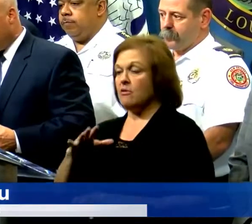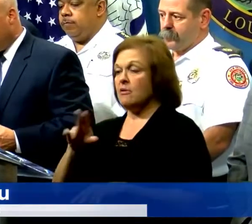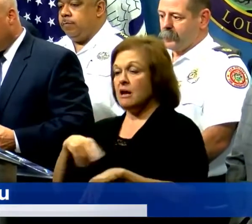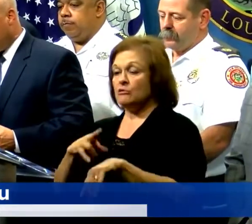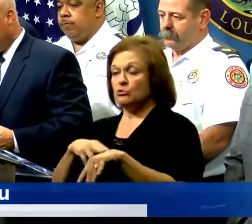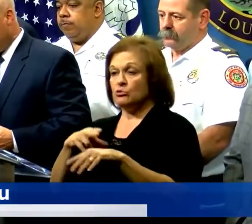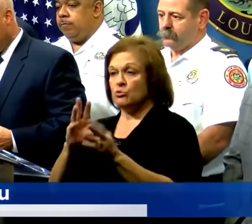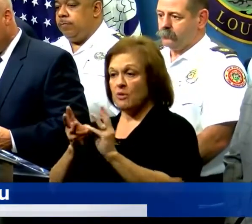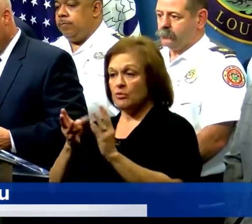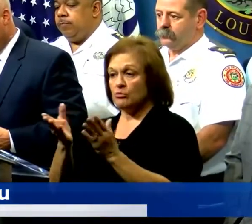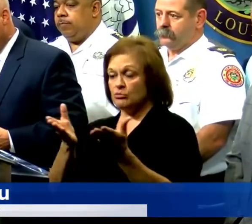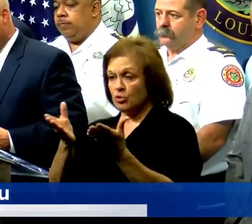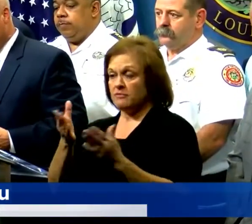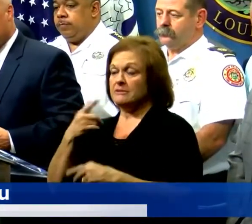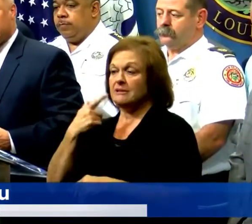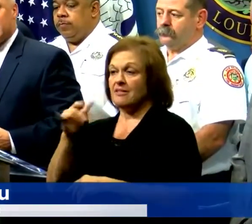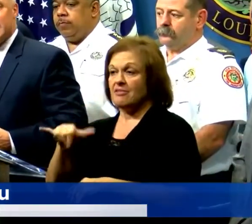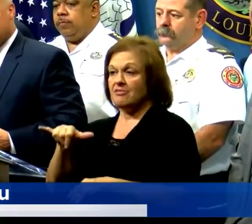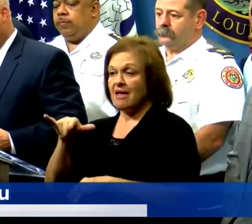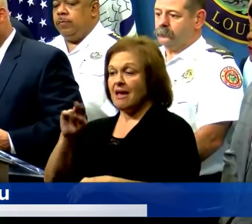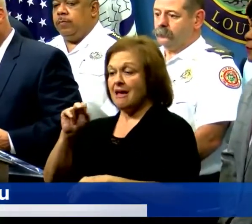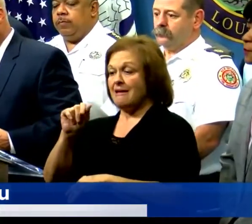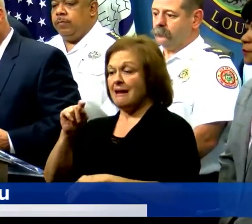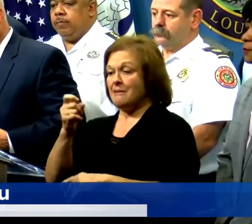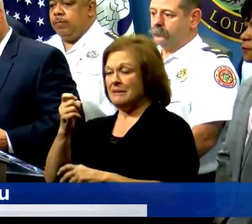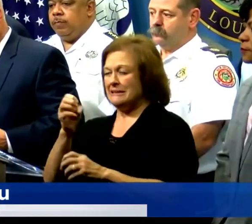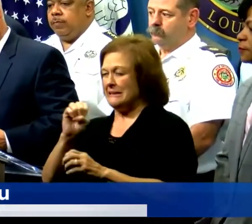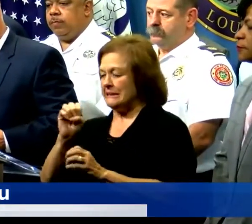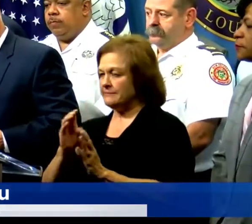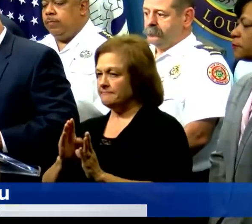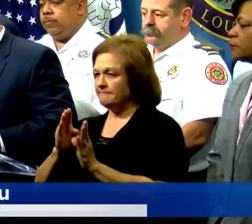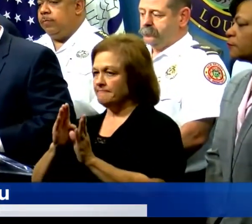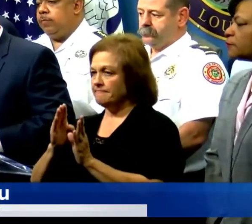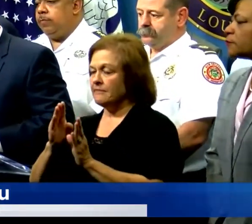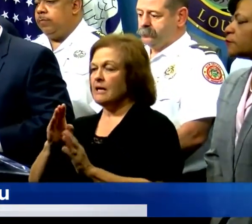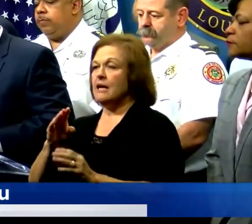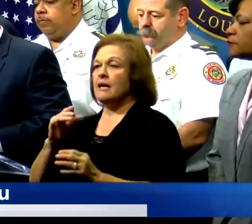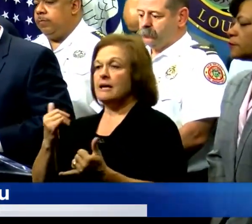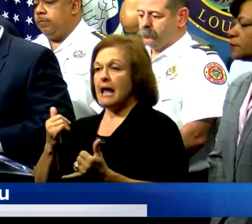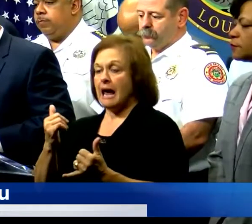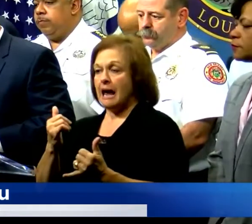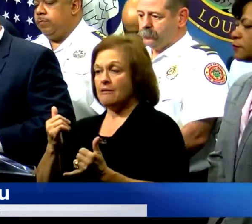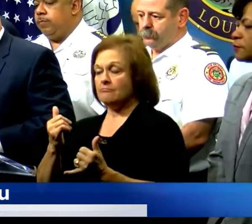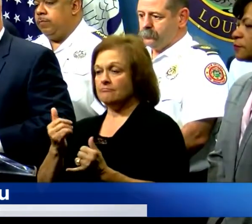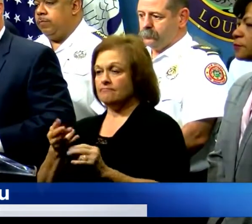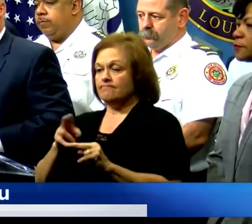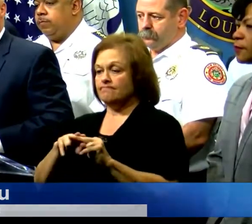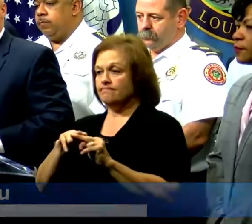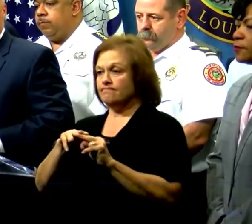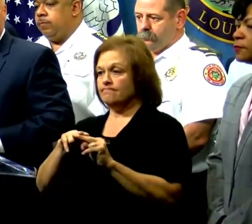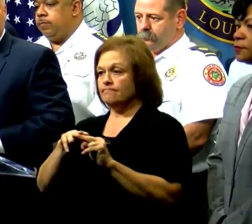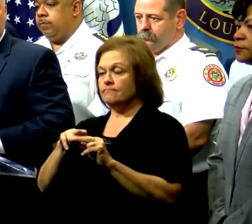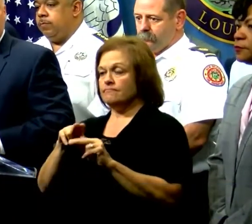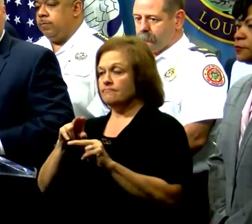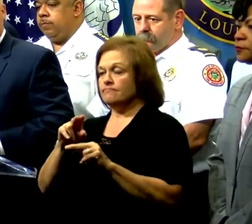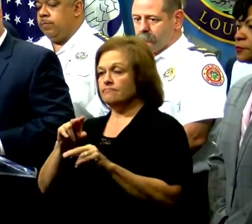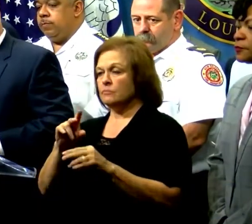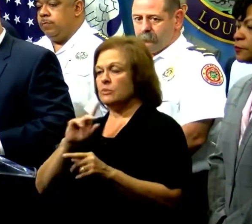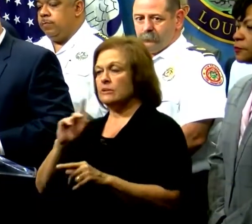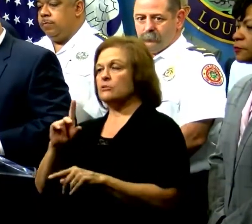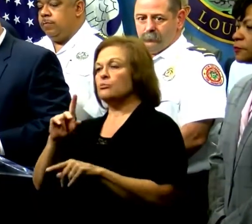Weather Service has shared that Nate has shifted slightly eastward, and the hurricane watch has been upgraded to a hurricane warning